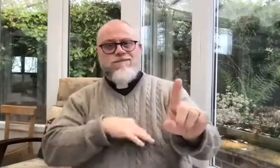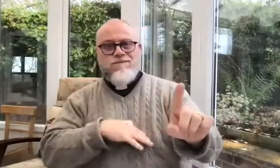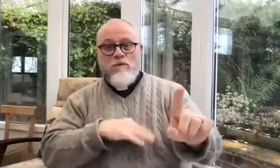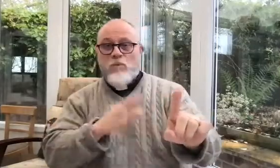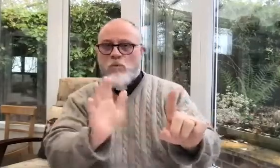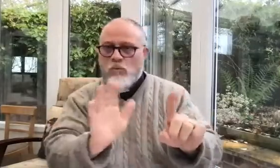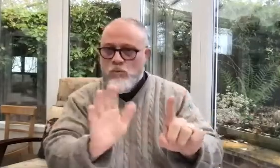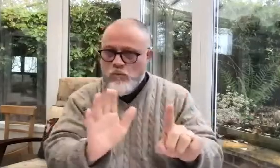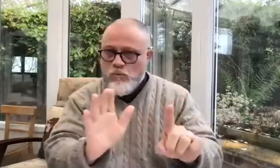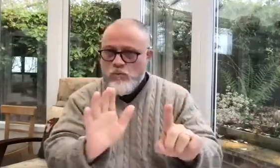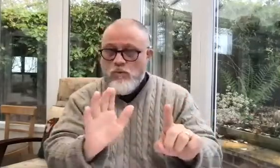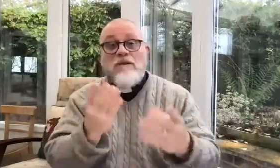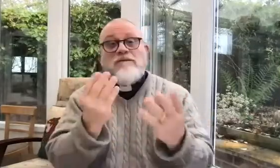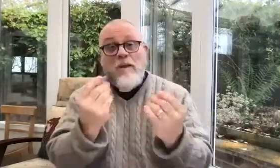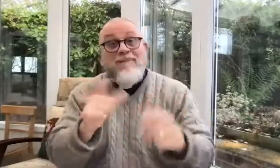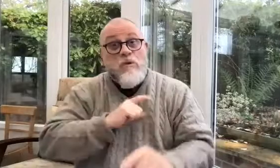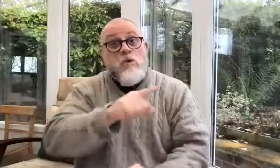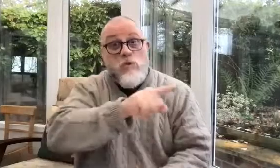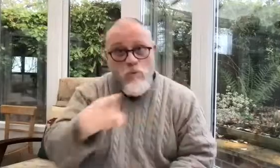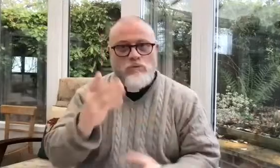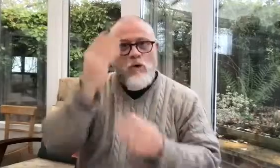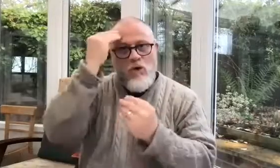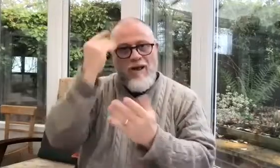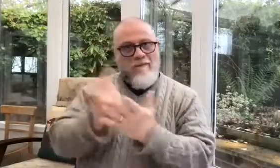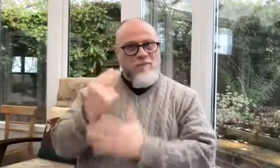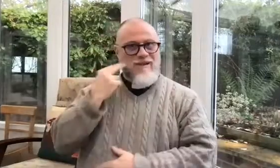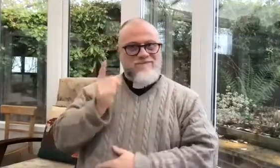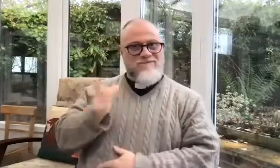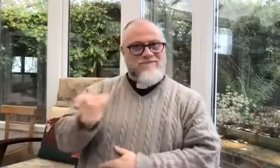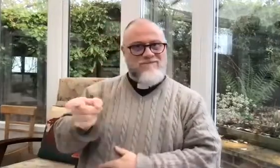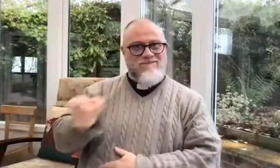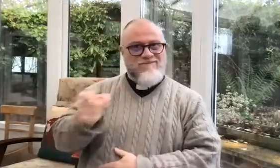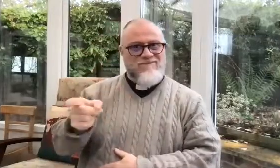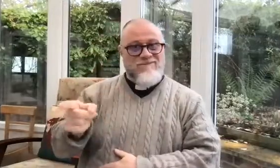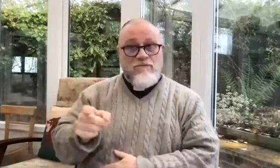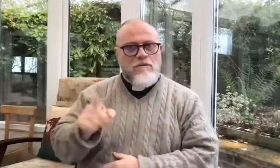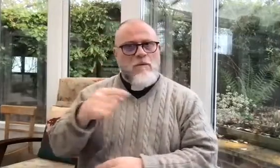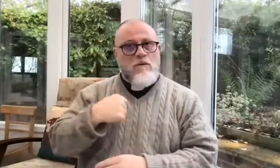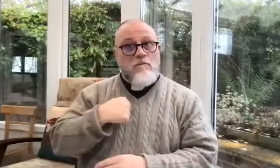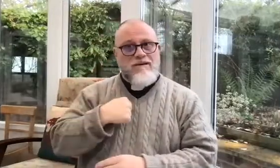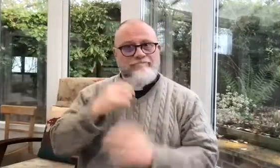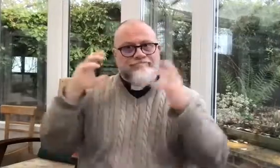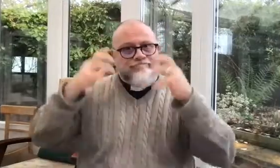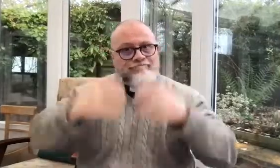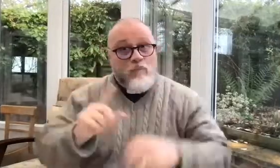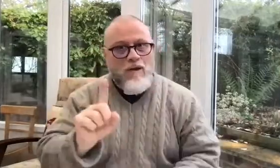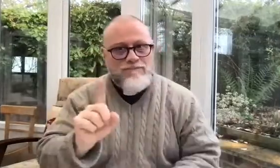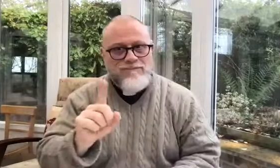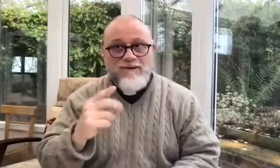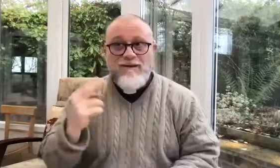saying hearing people, it's, you know, negative. I'm just saying you need to learn something about the deaf